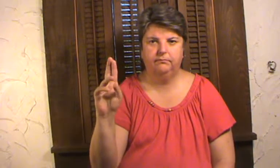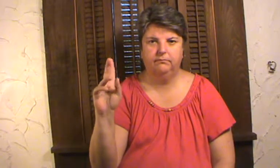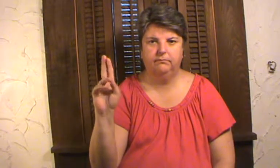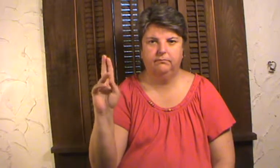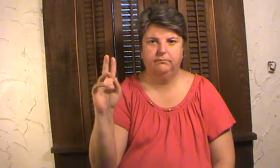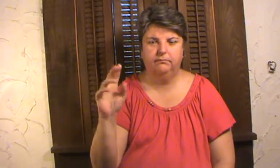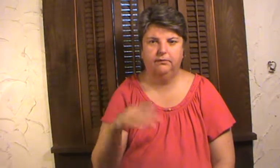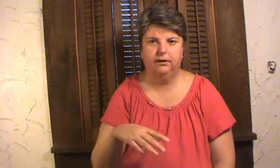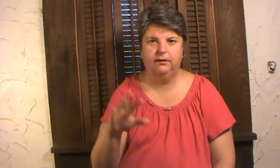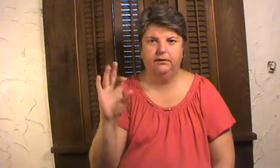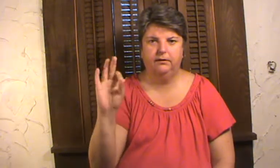Yeah.